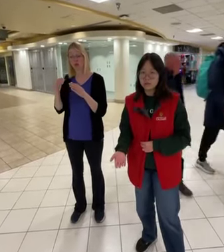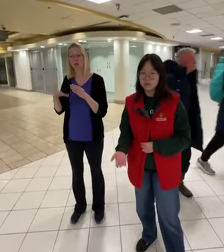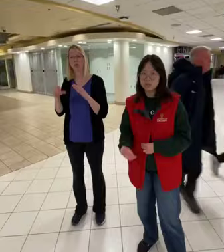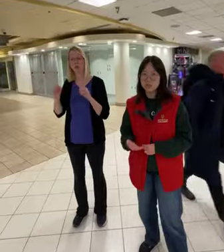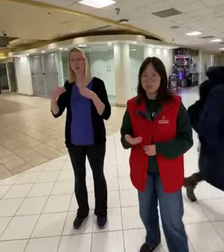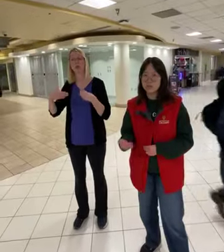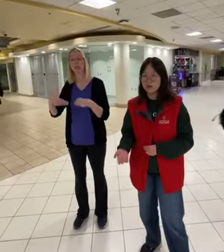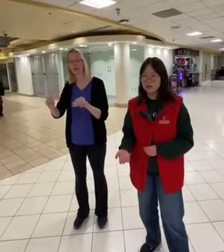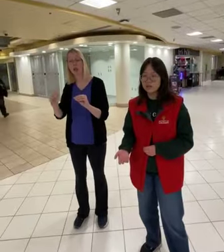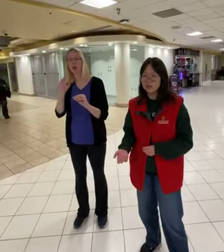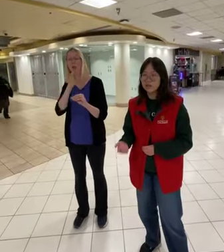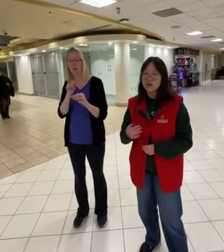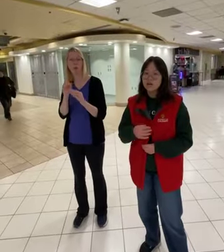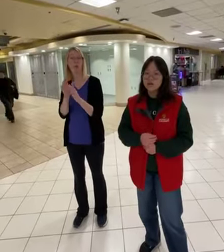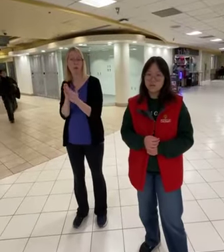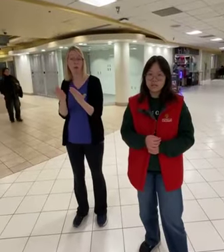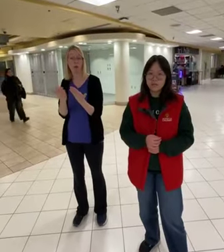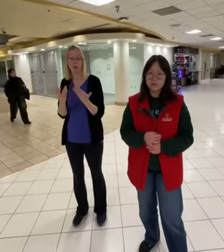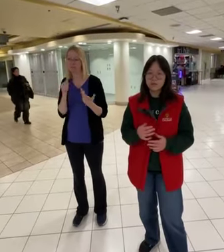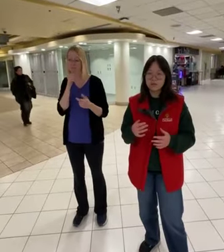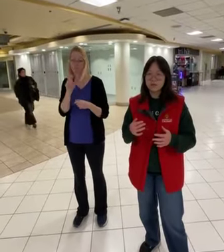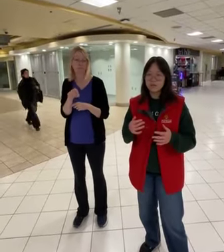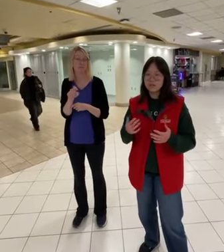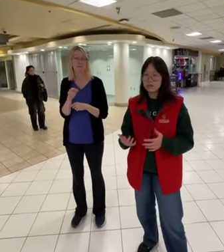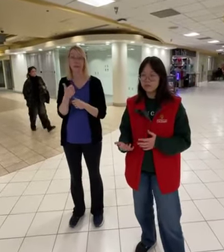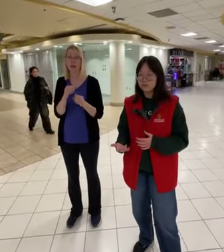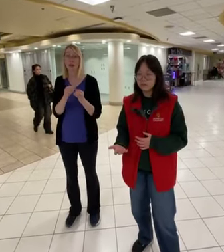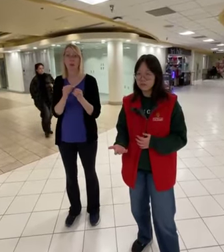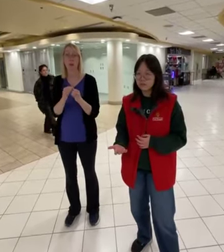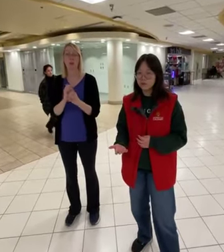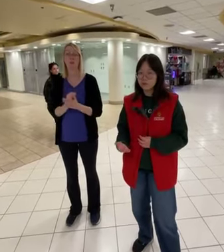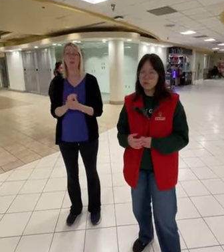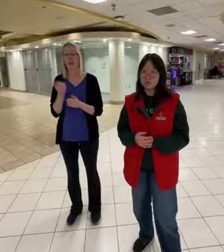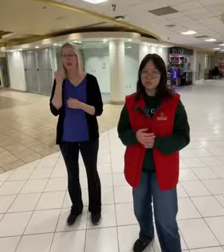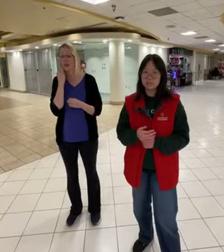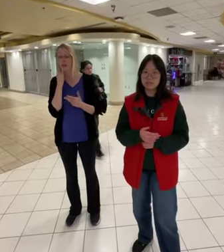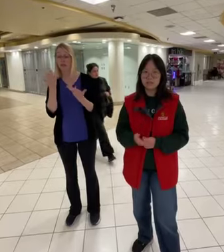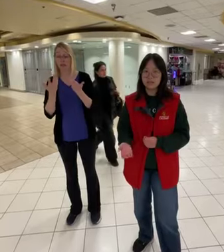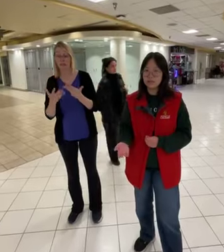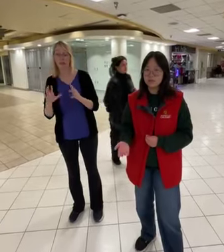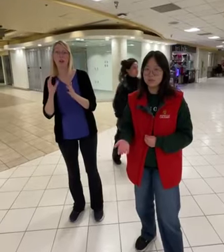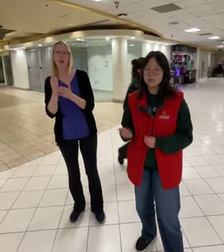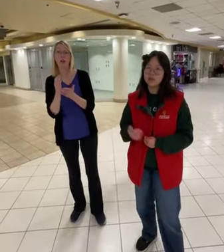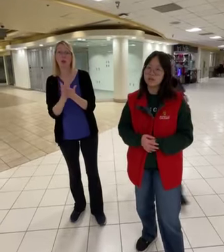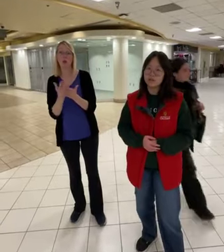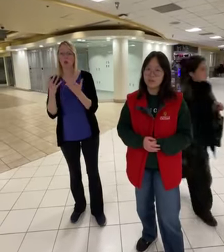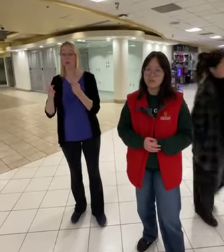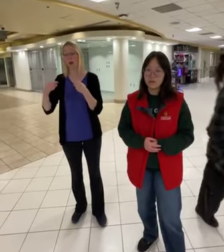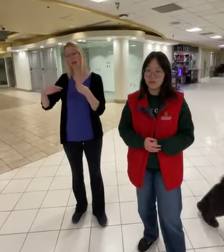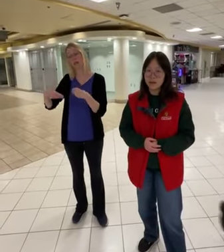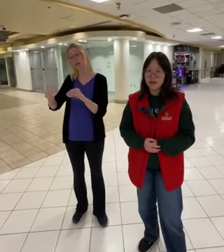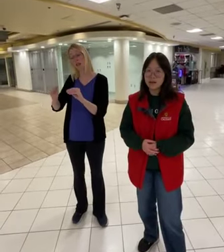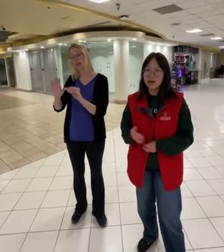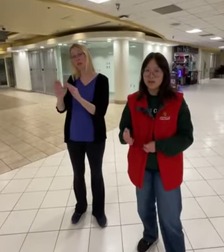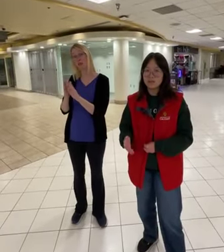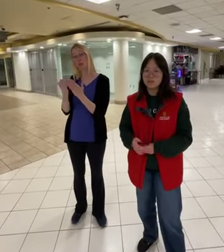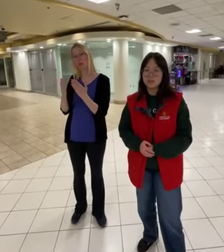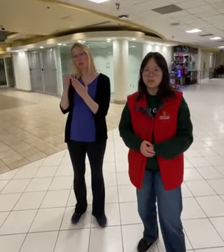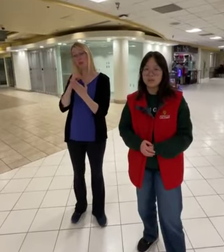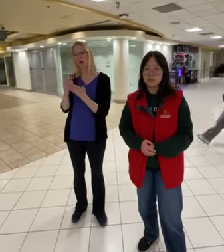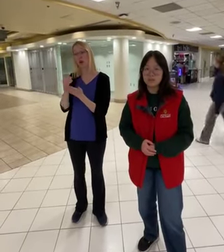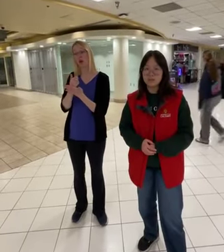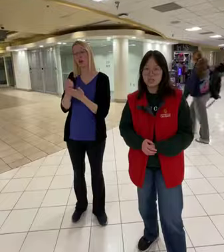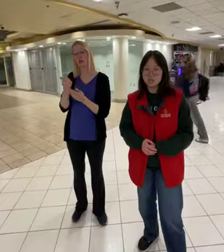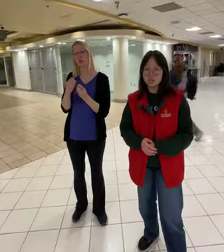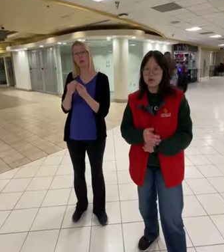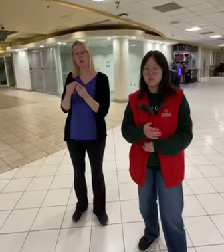off their own textbooks that they've already used. So for example, if you finished a course and you just like to sell your textbook to earn a little bit of money back, that is where